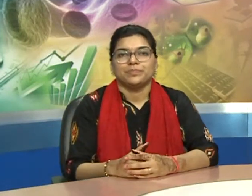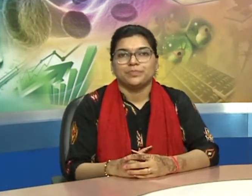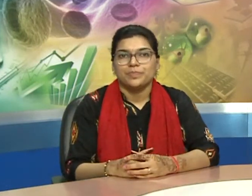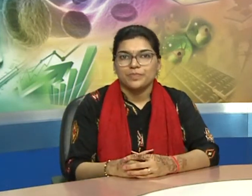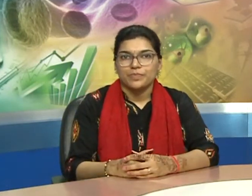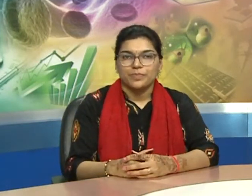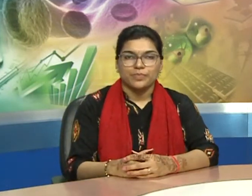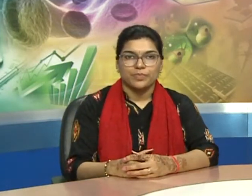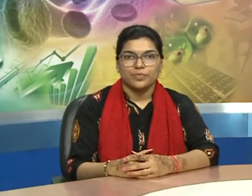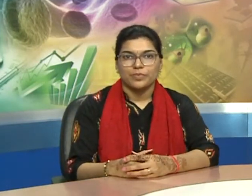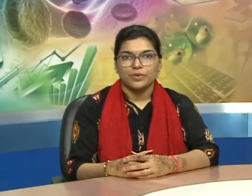committee.